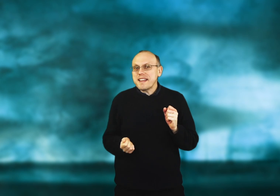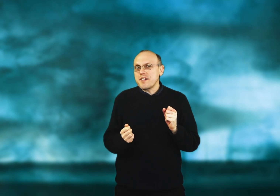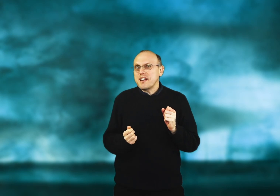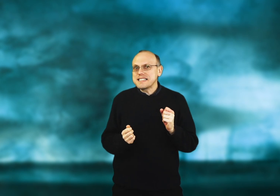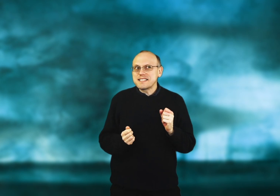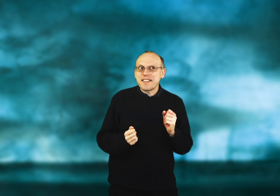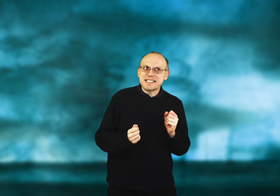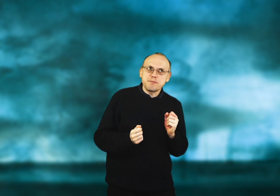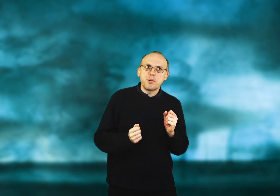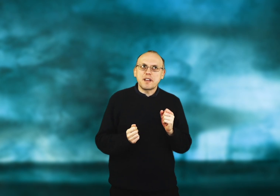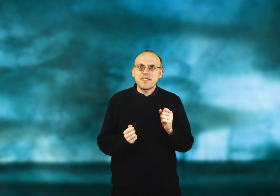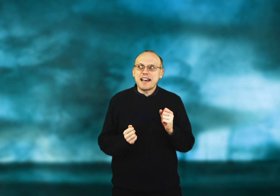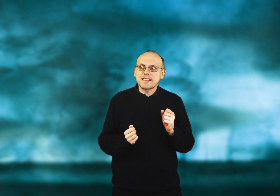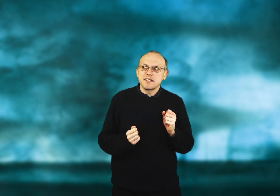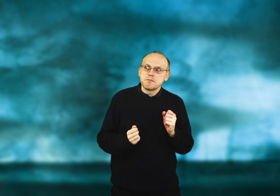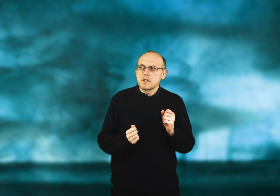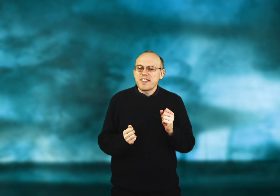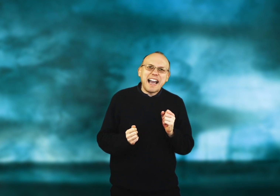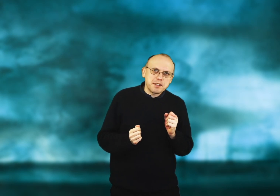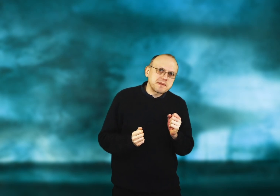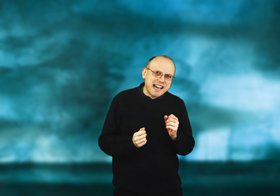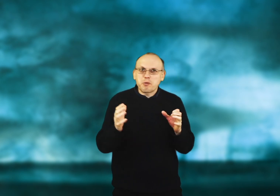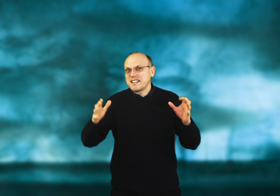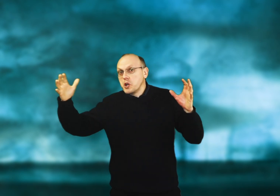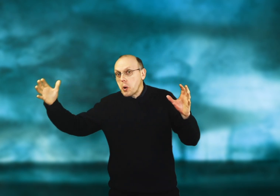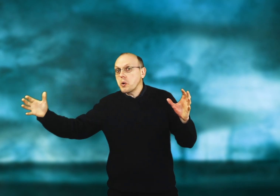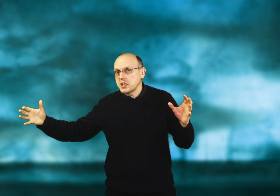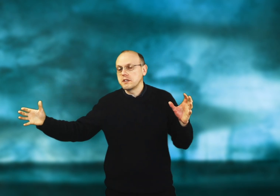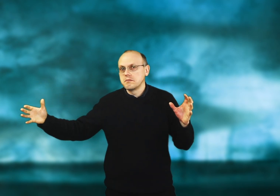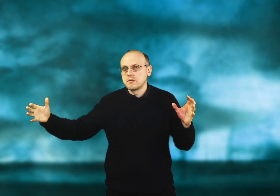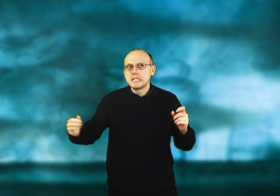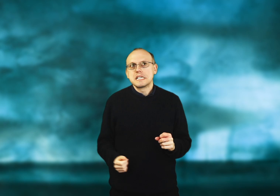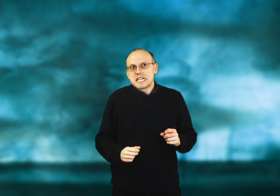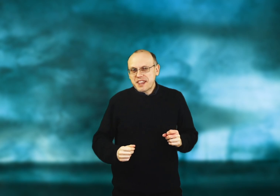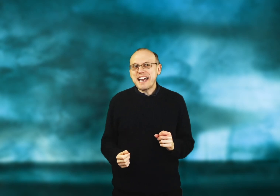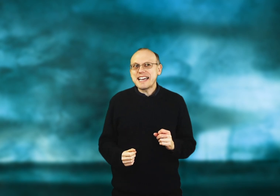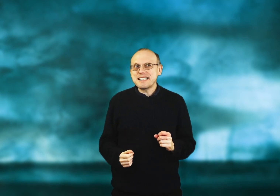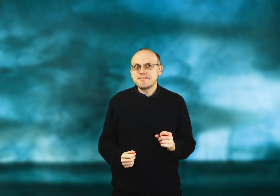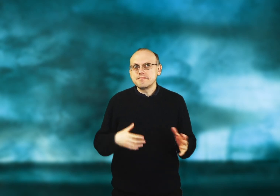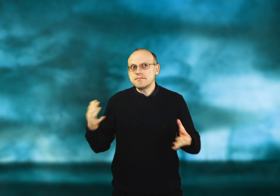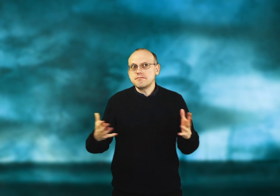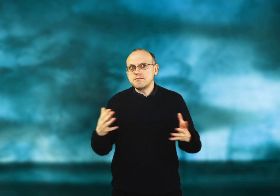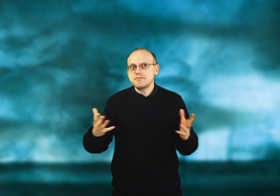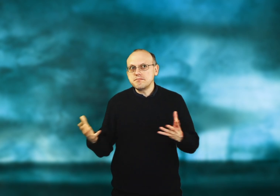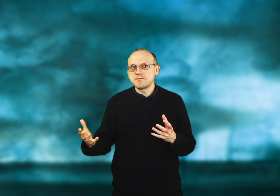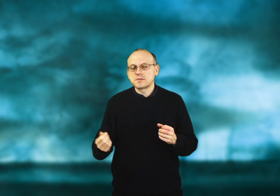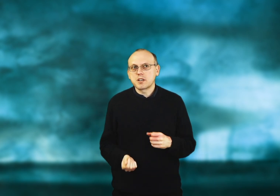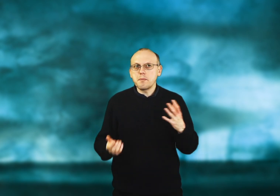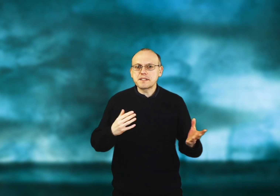the list is not as simple in that the items are quite long, then commas or